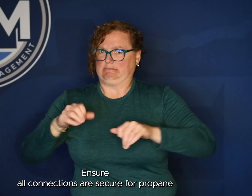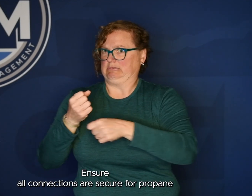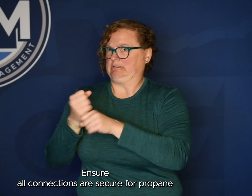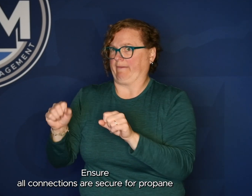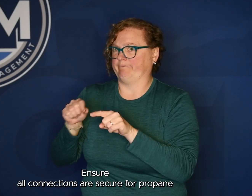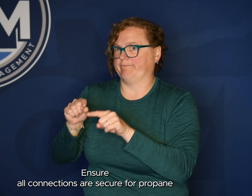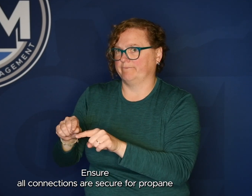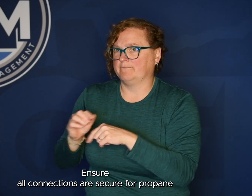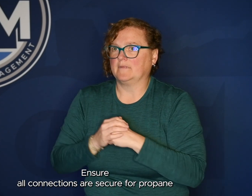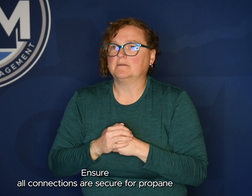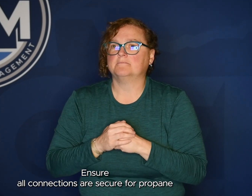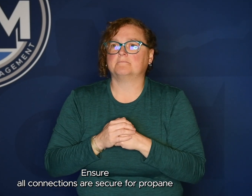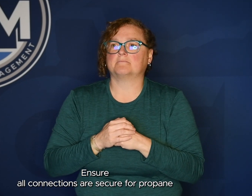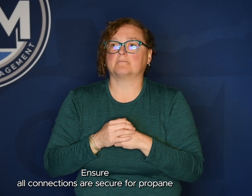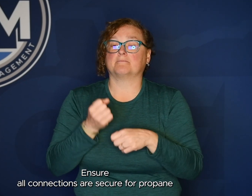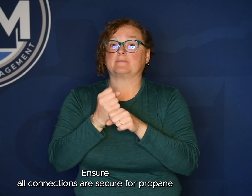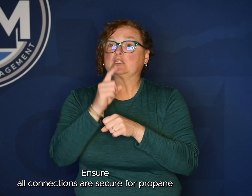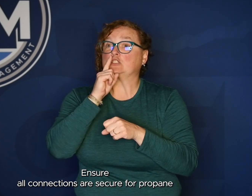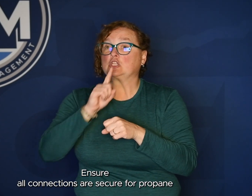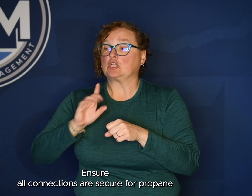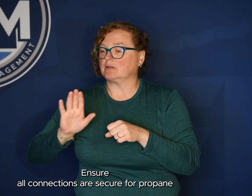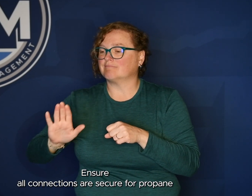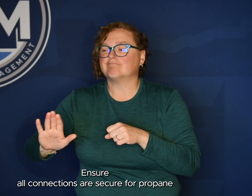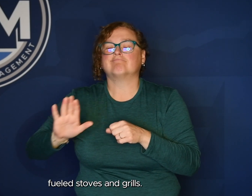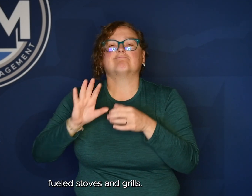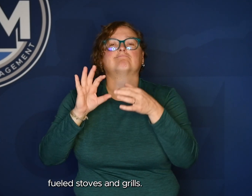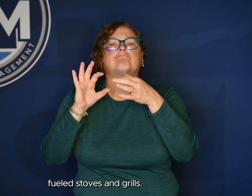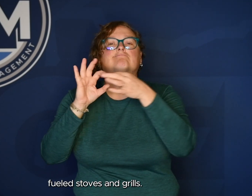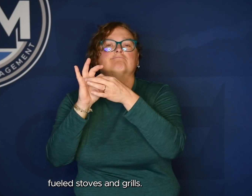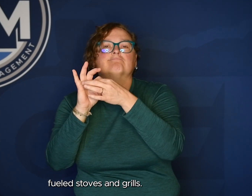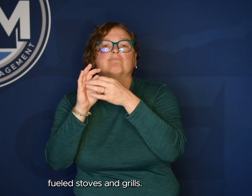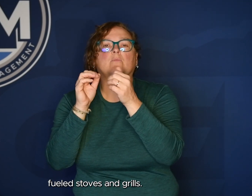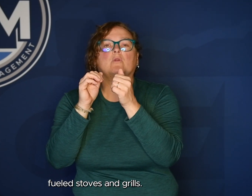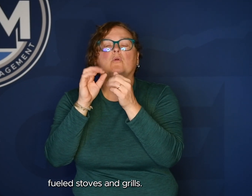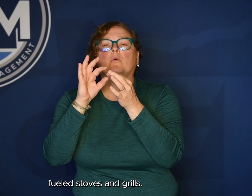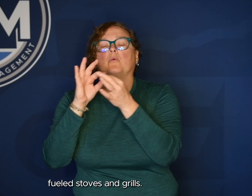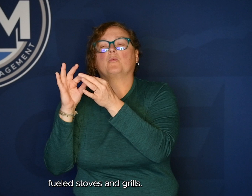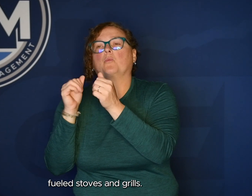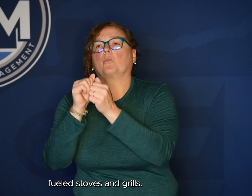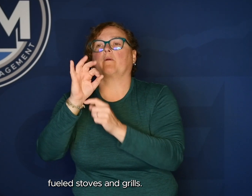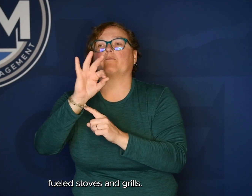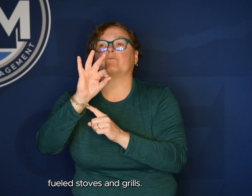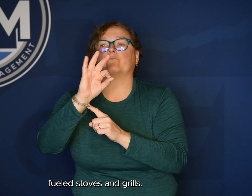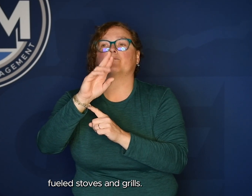Ensure all connections are secure for propane-fueled stoves and grills.